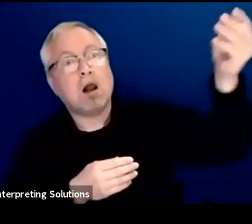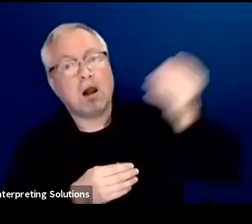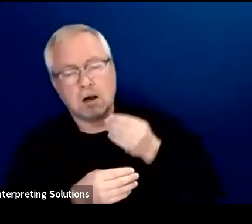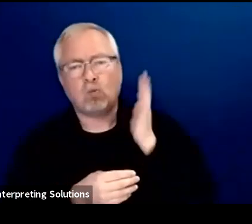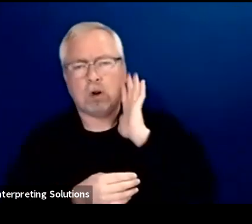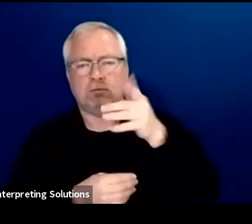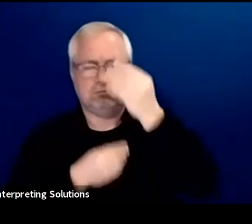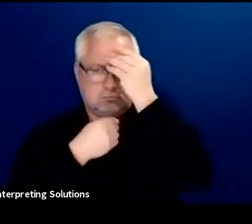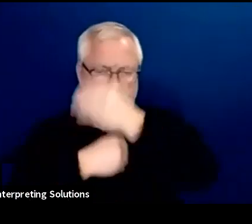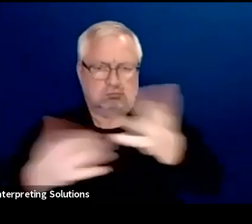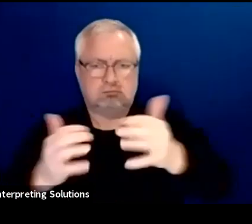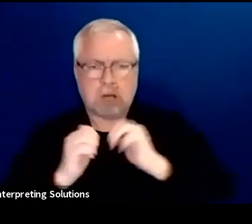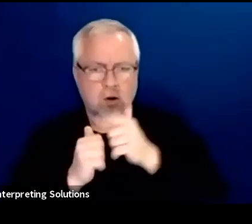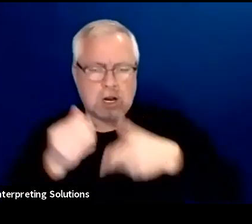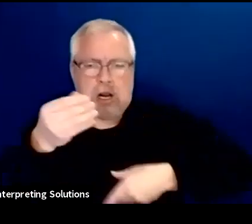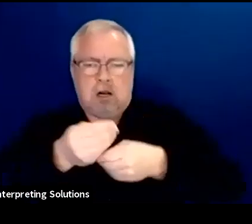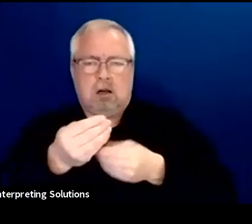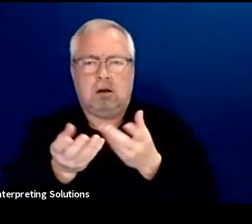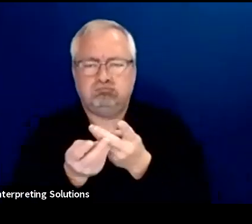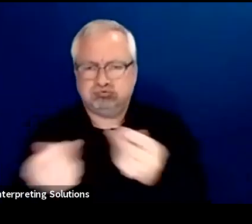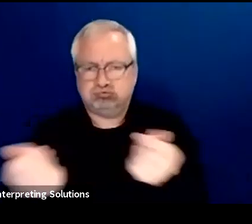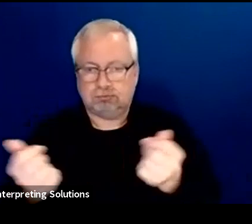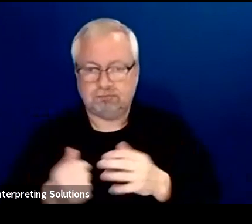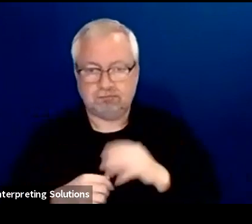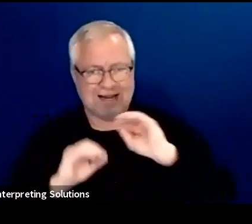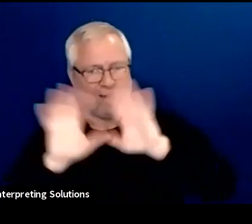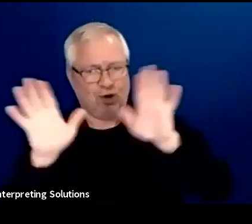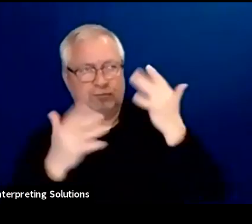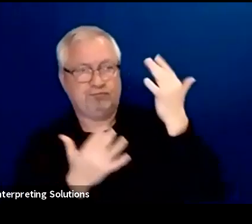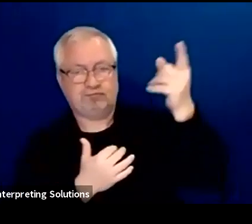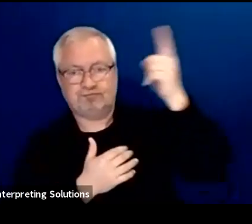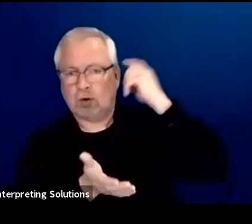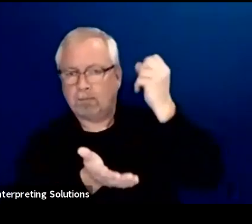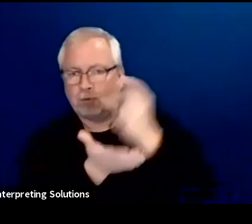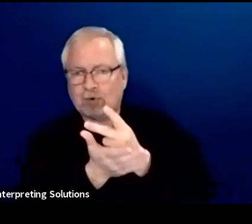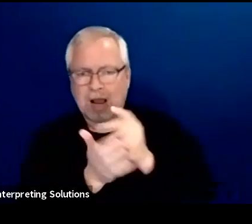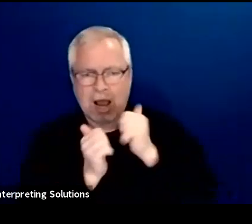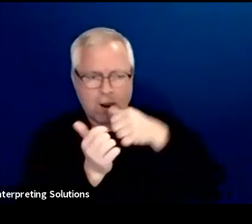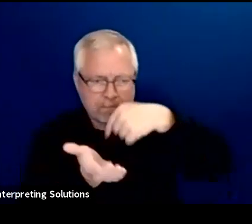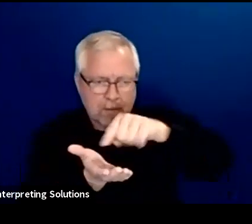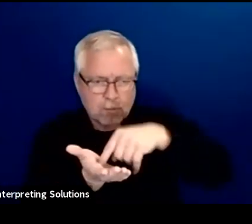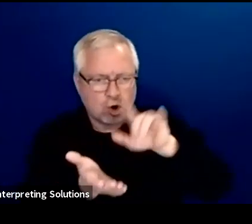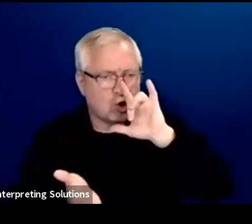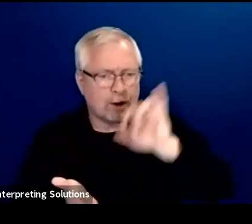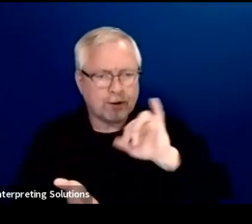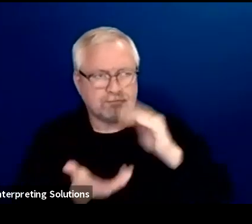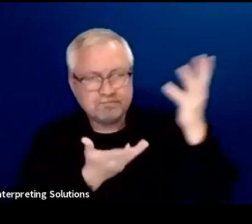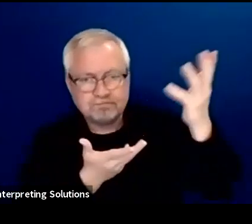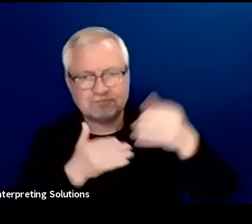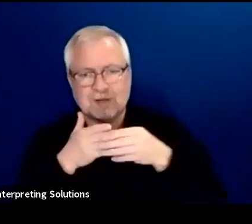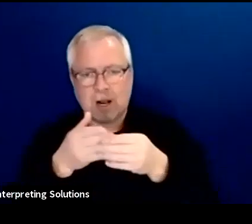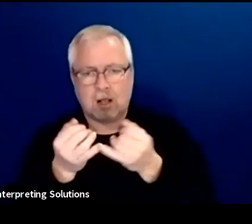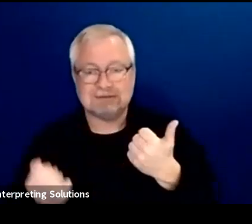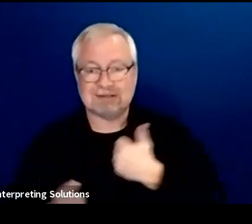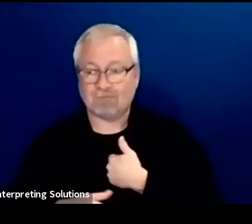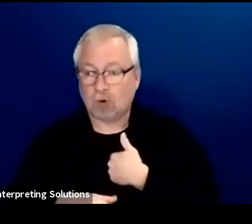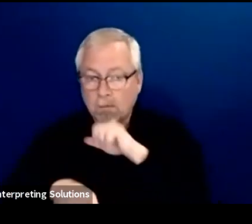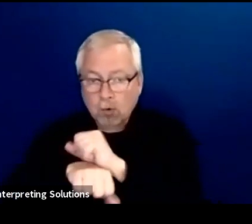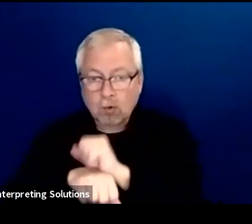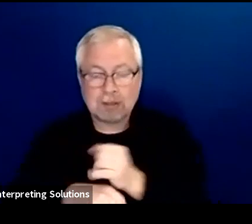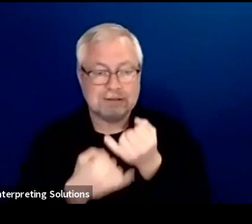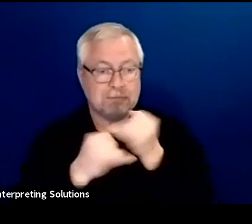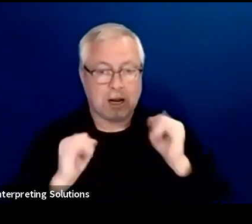and gives us the clarity on how to issue those payments. So if you're a self-employed, if you're an independent contractor, no time like the present to